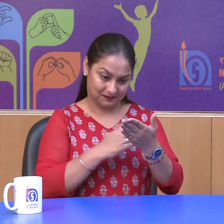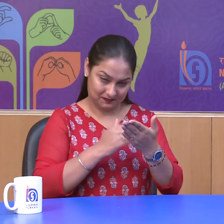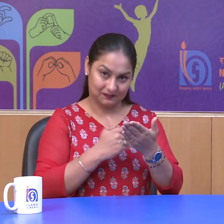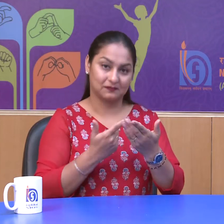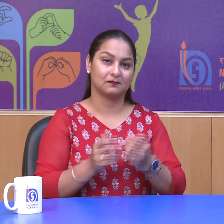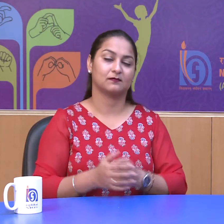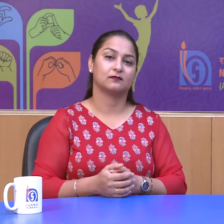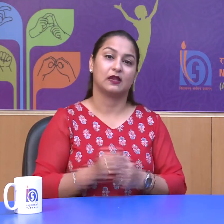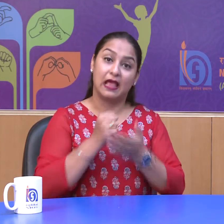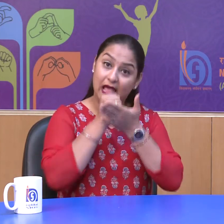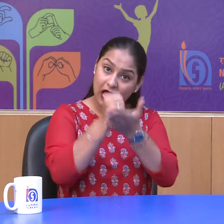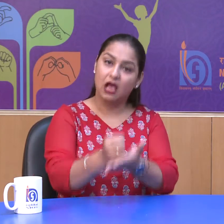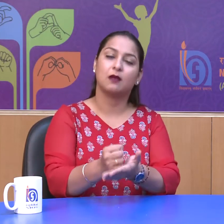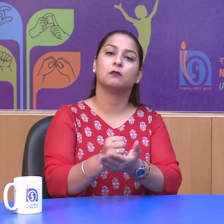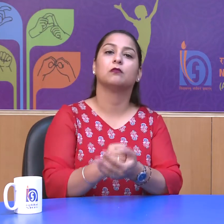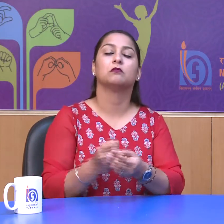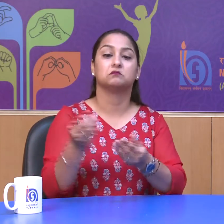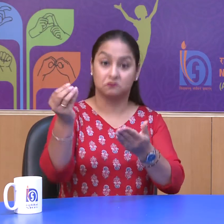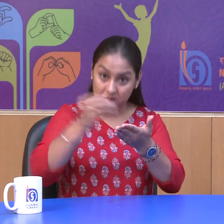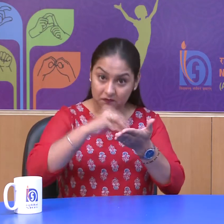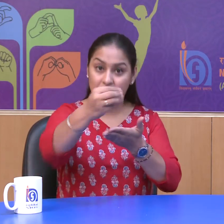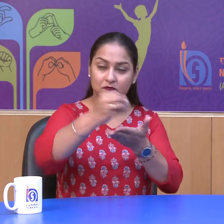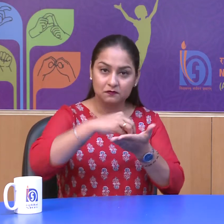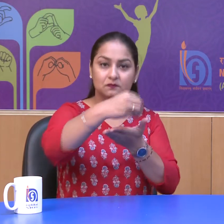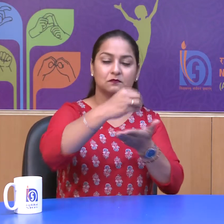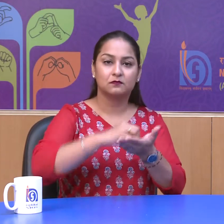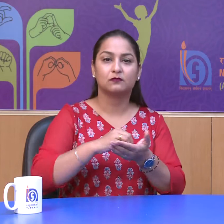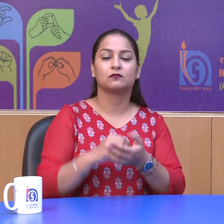and help them evolve as public opinion.